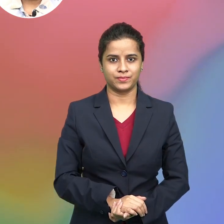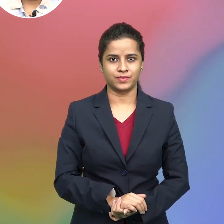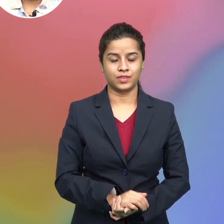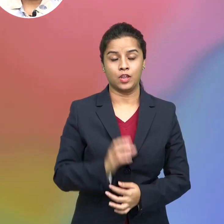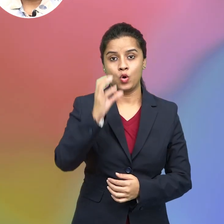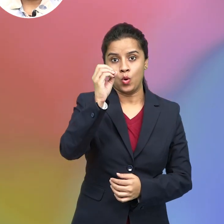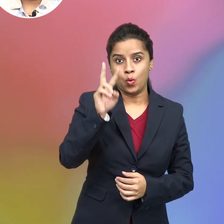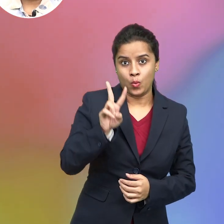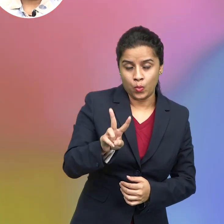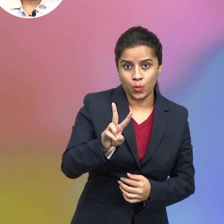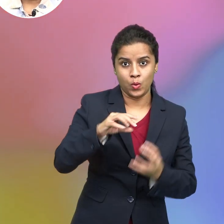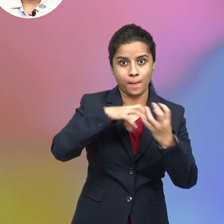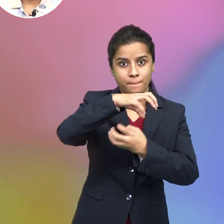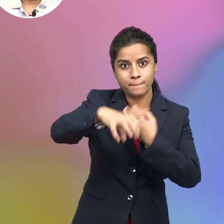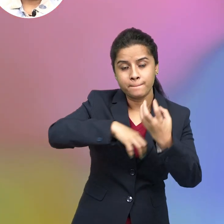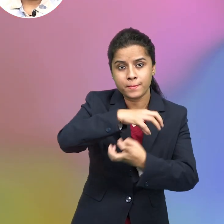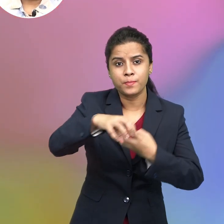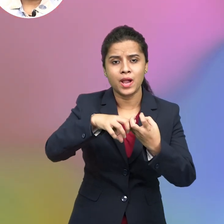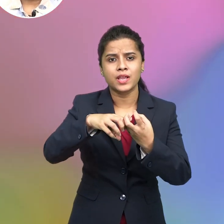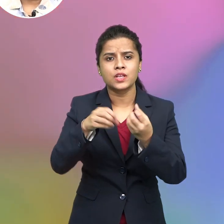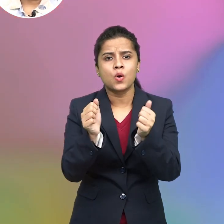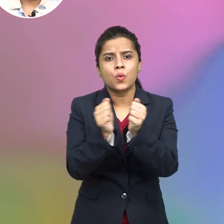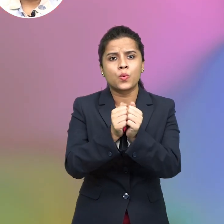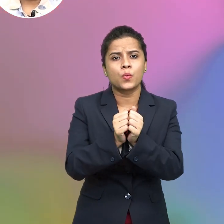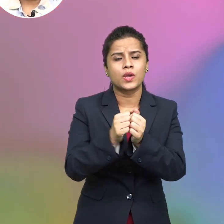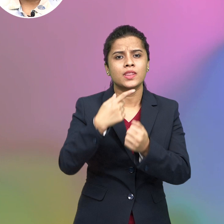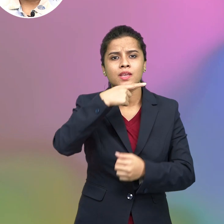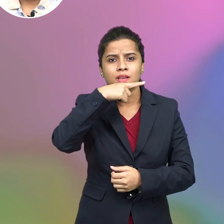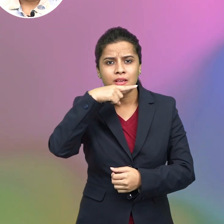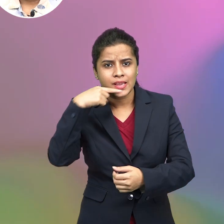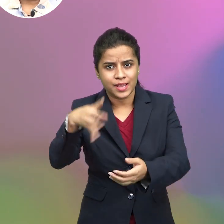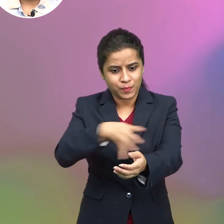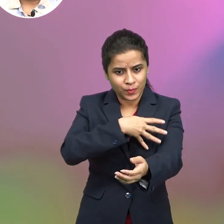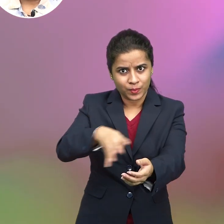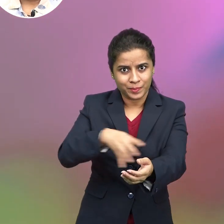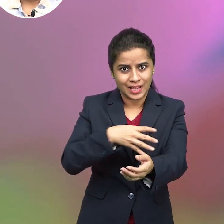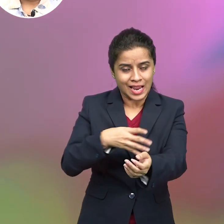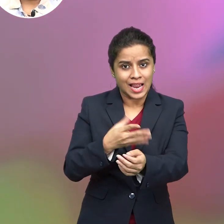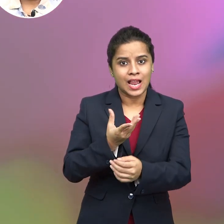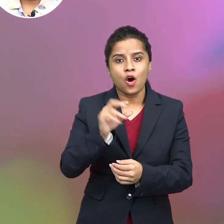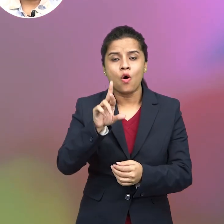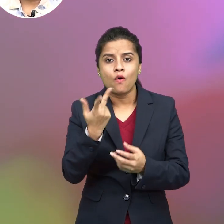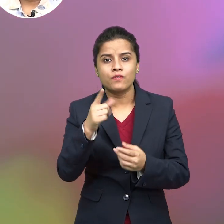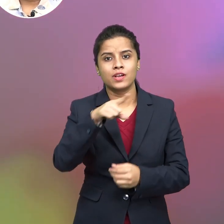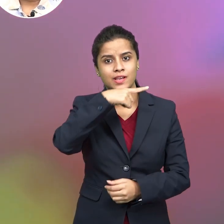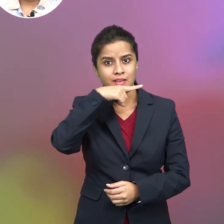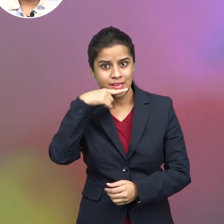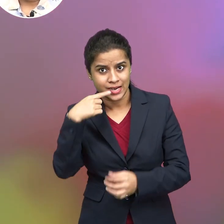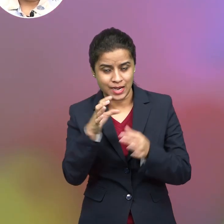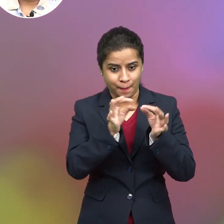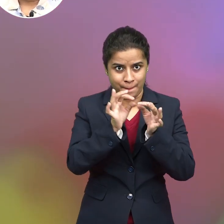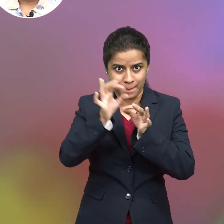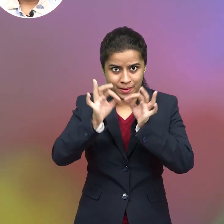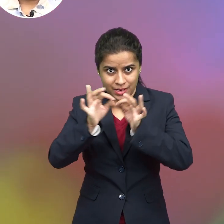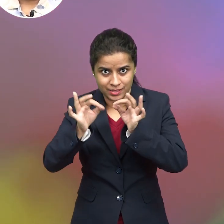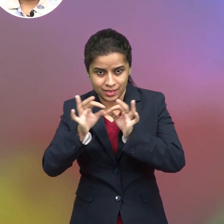The oxygen binds with hemoglobin of red blood cells, forming oxyhemoglobin